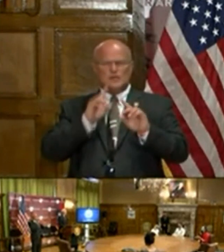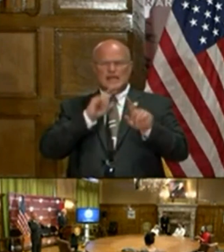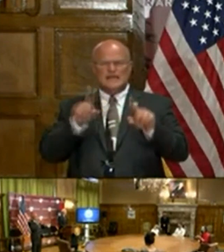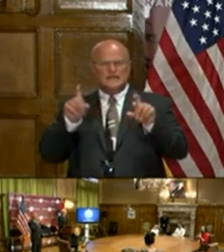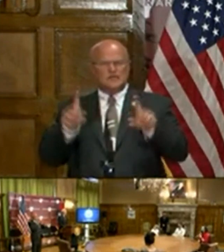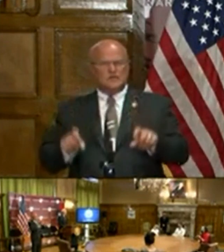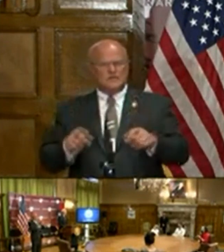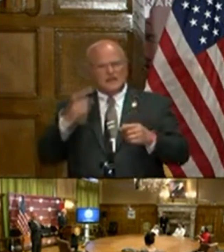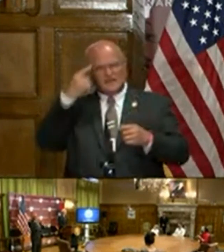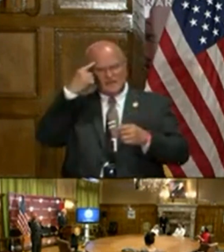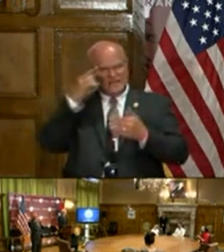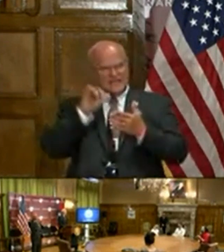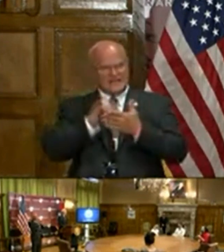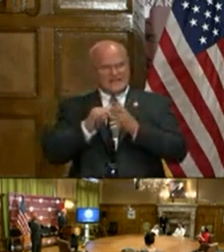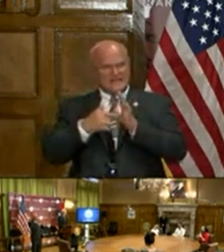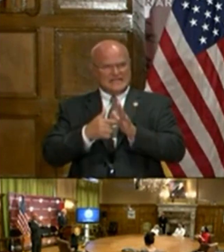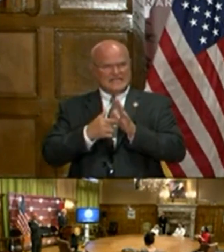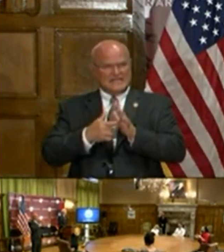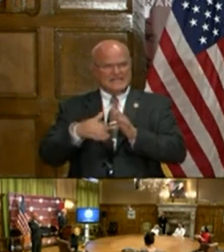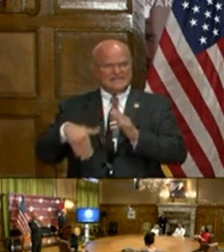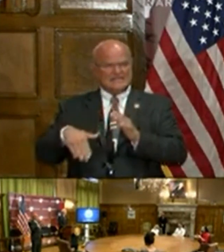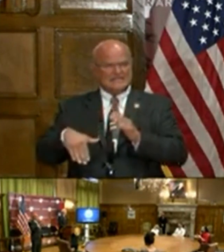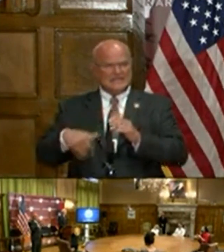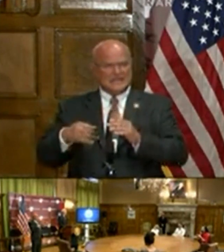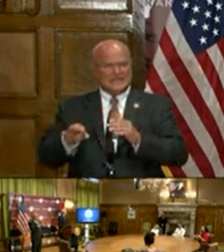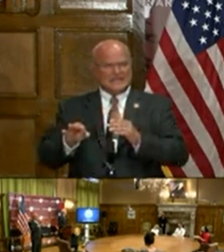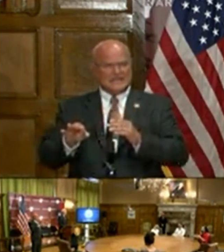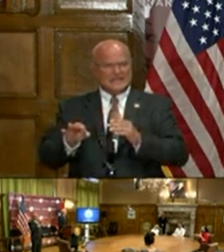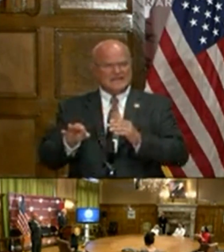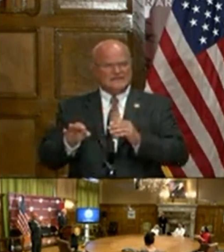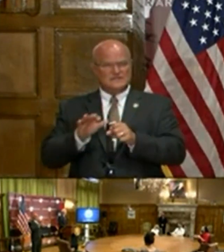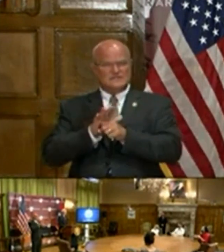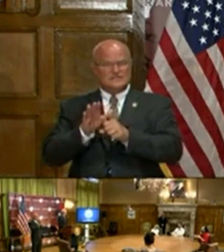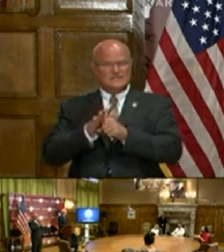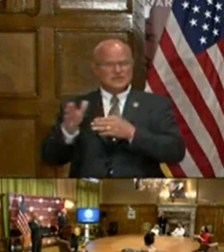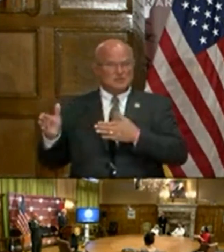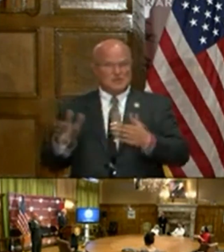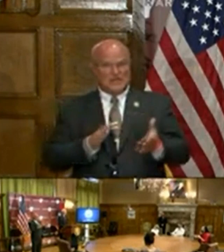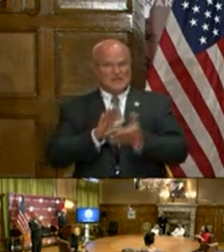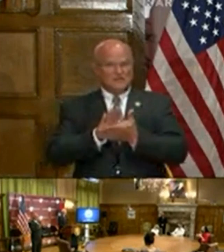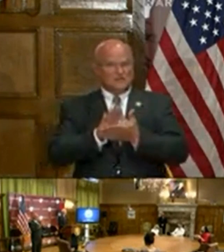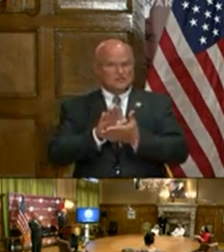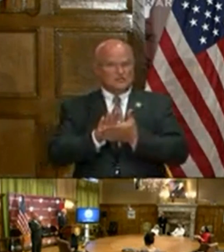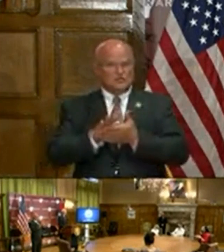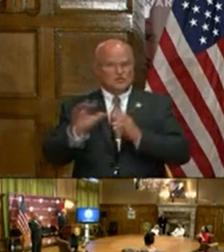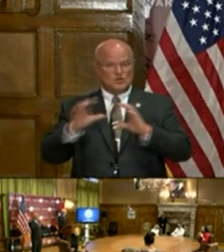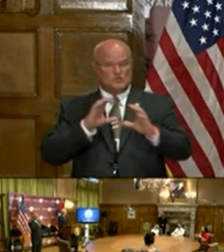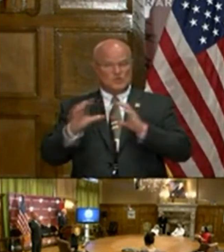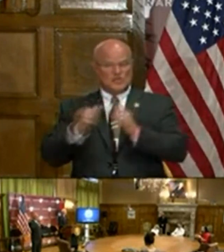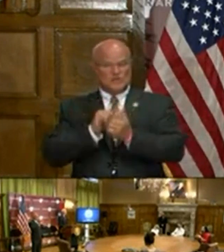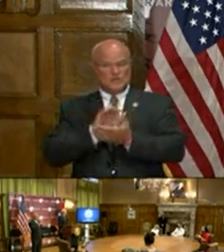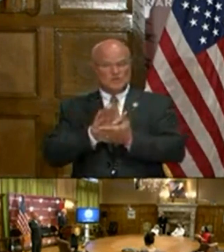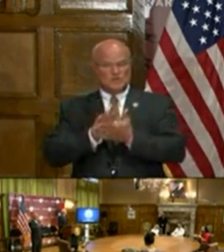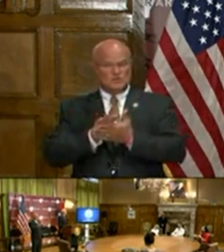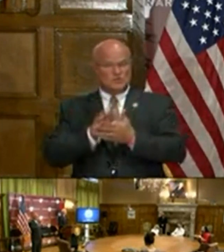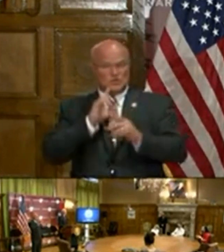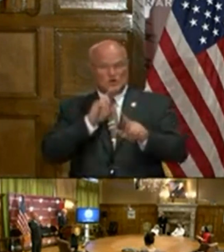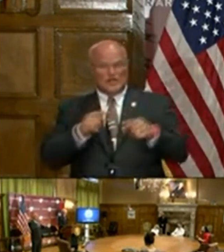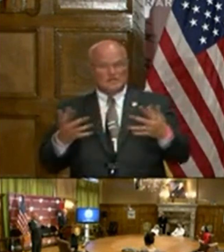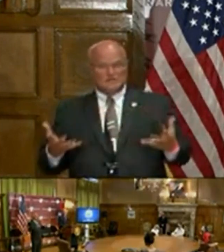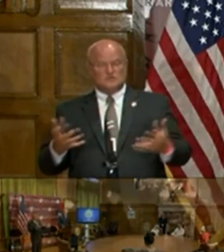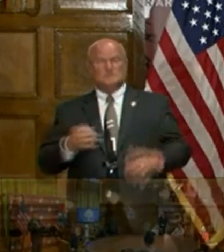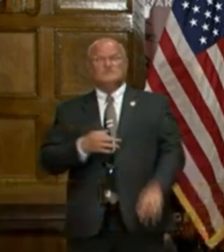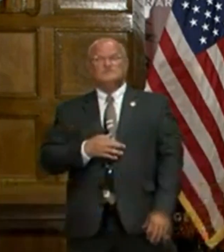questions. Do you think that indicates a lack of a sufficient plan for school or communication or answers, et